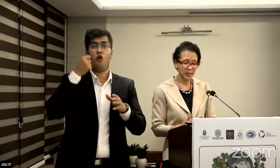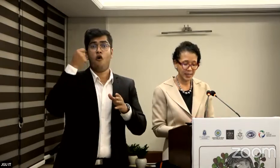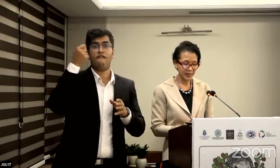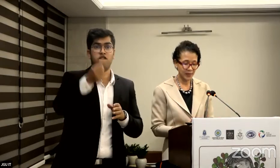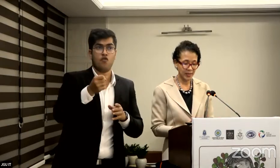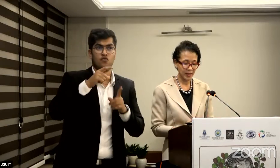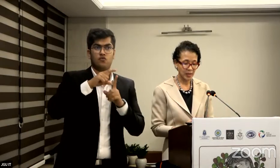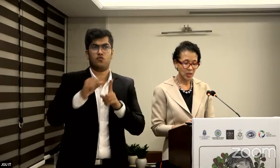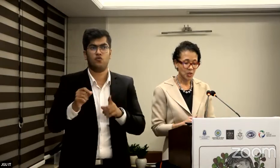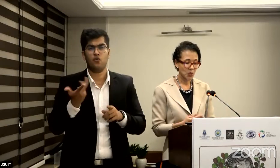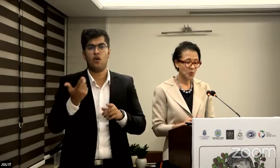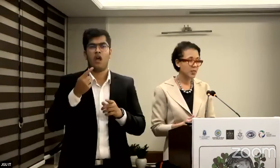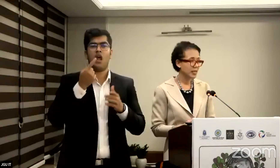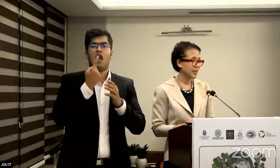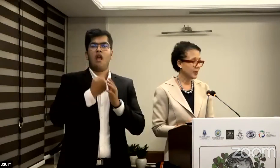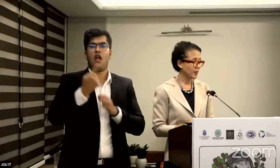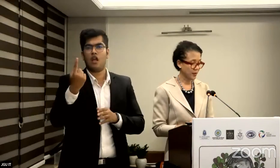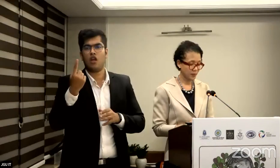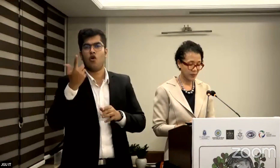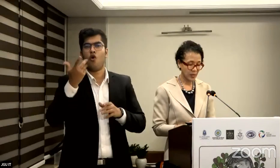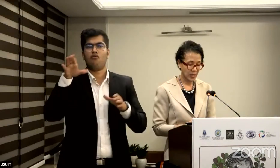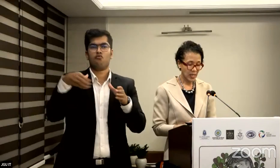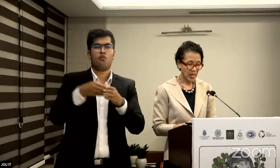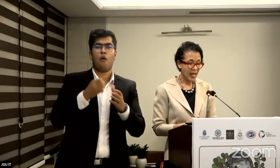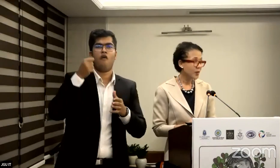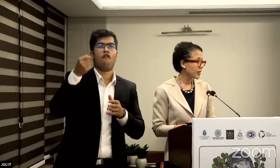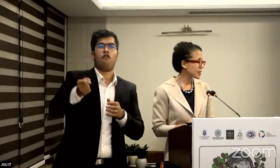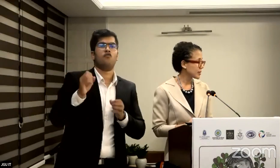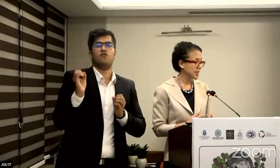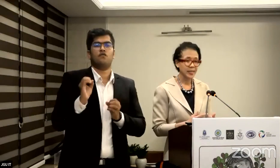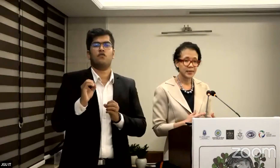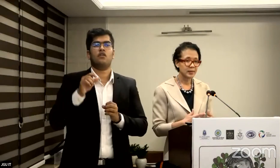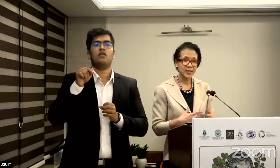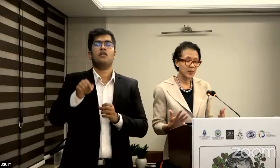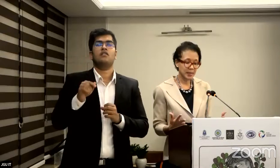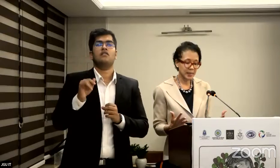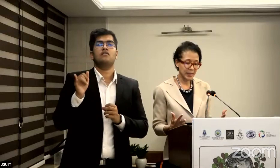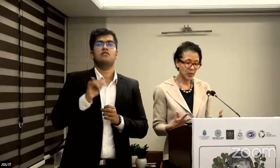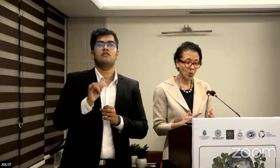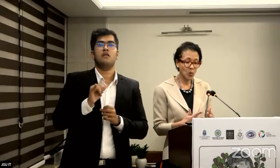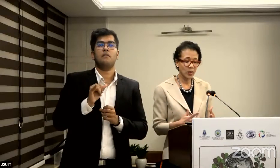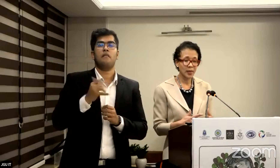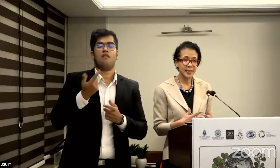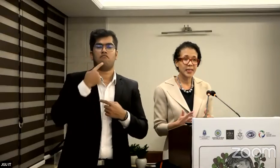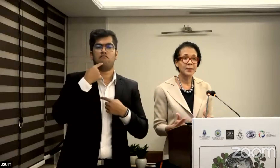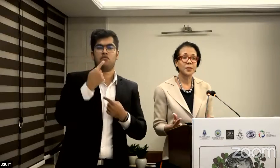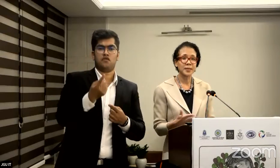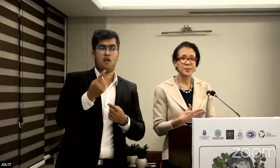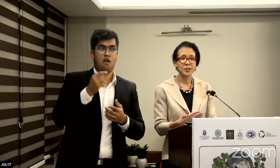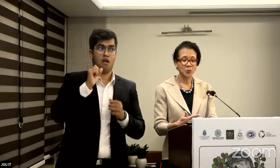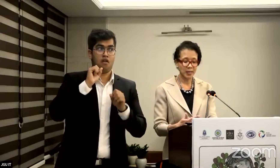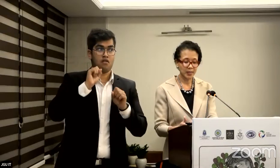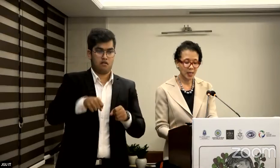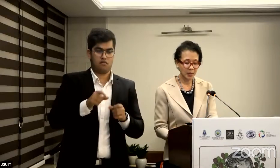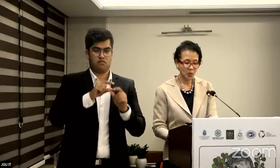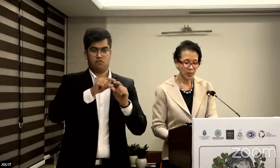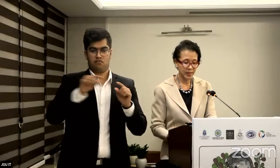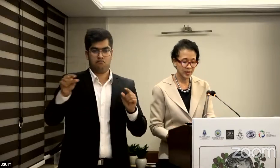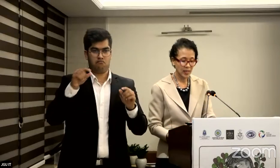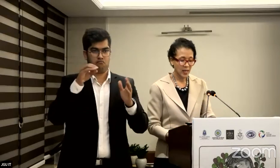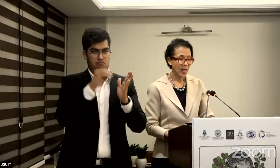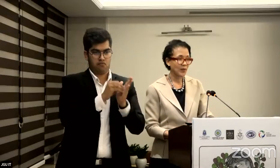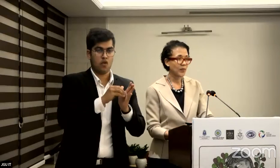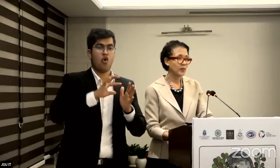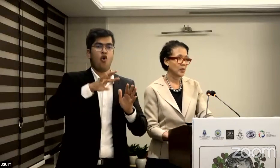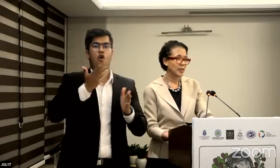or collectively, to protect health, either as stated explicitly or as an implicit but direct